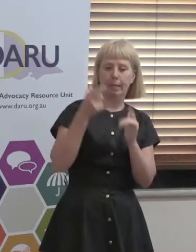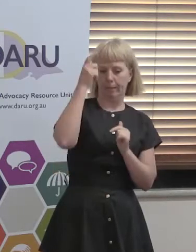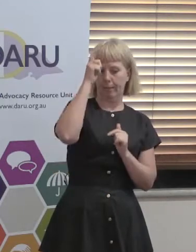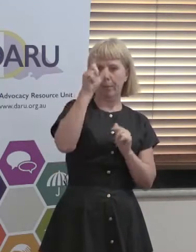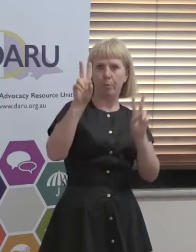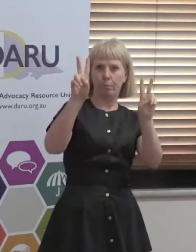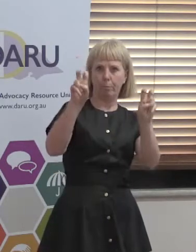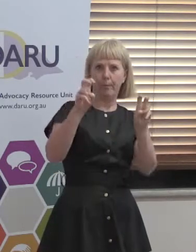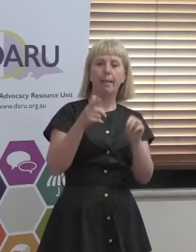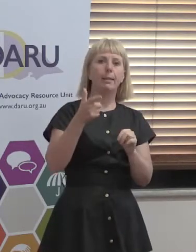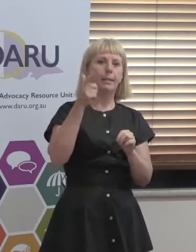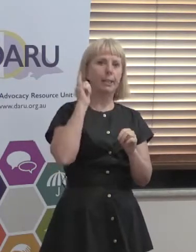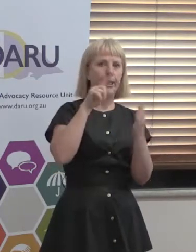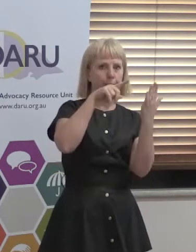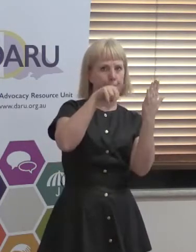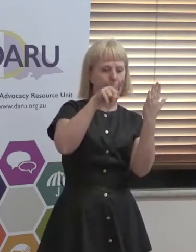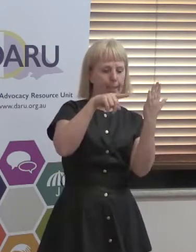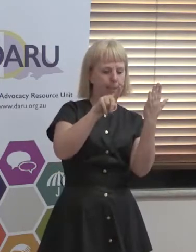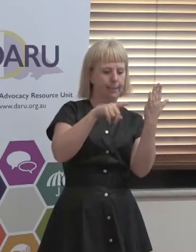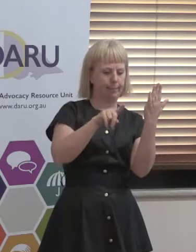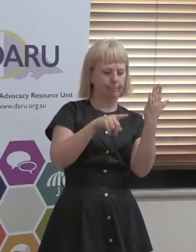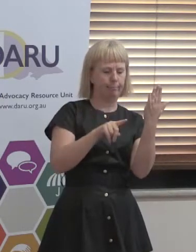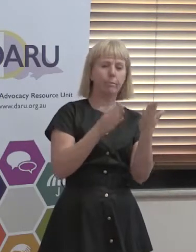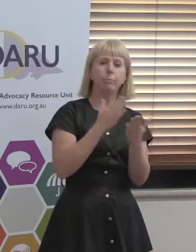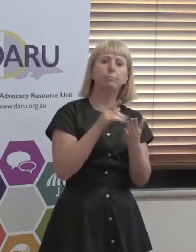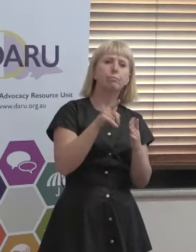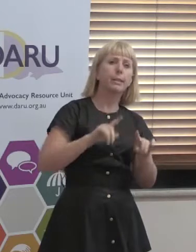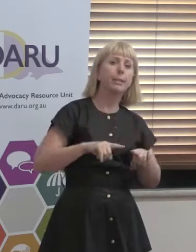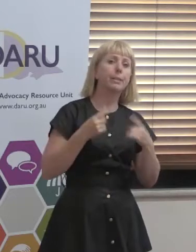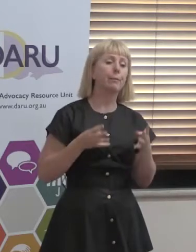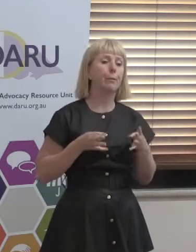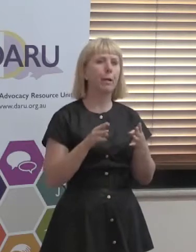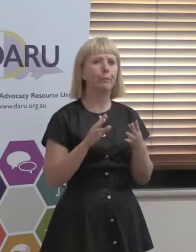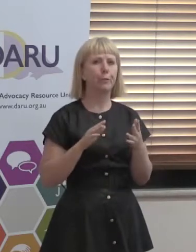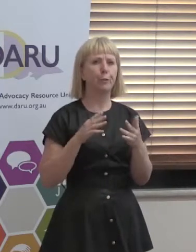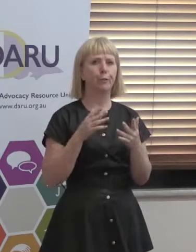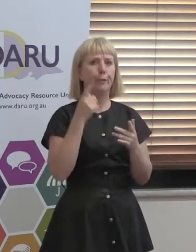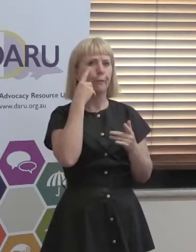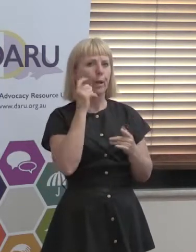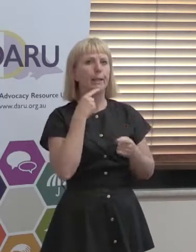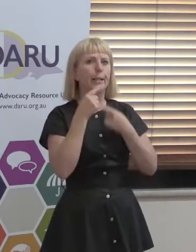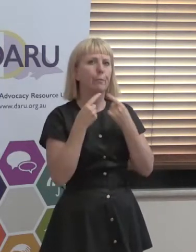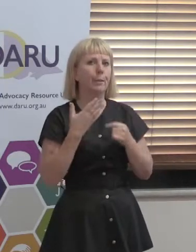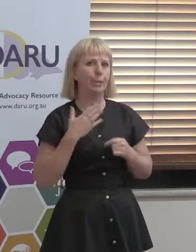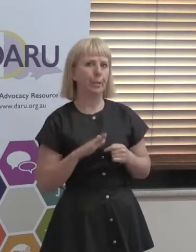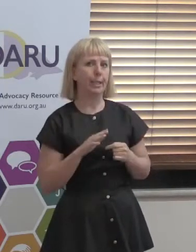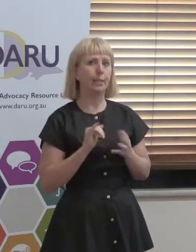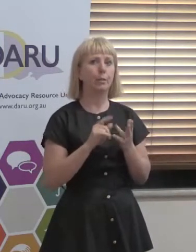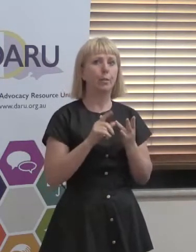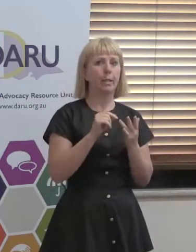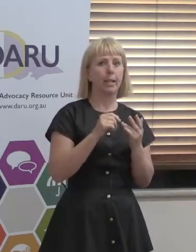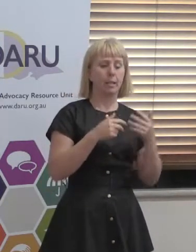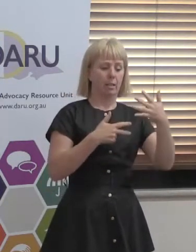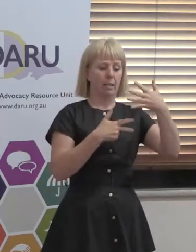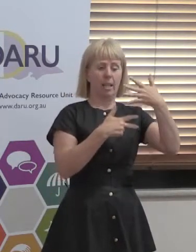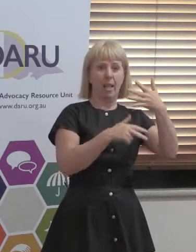is really an alternative way to navigate through the content. So you can either go via the topics,